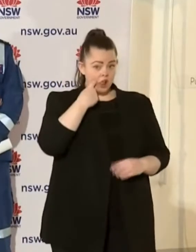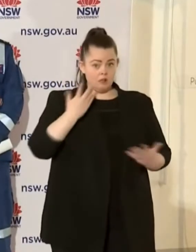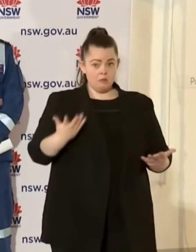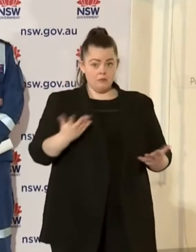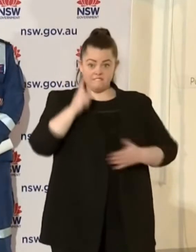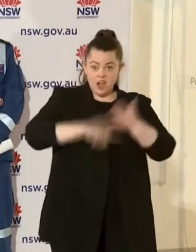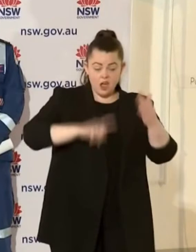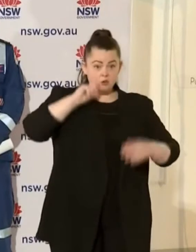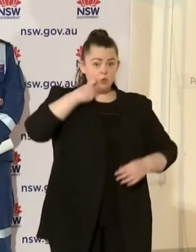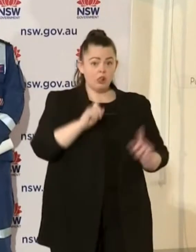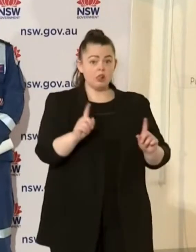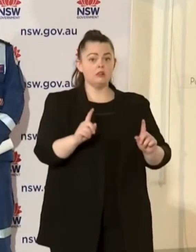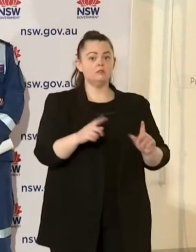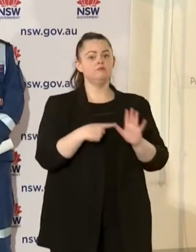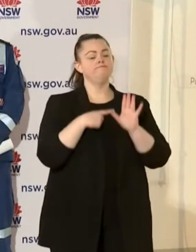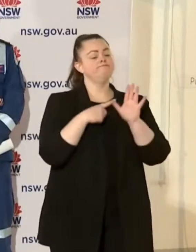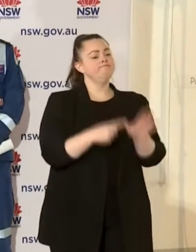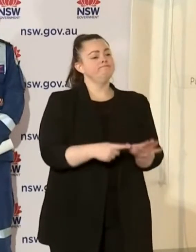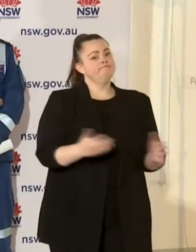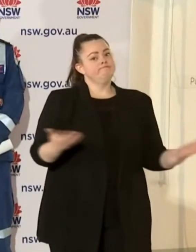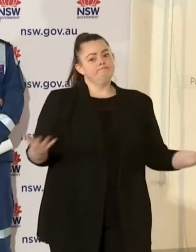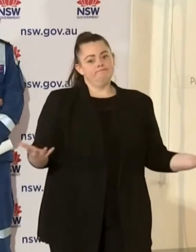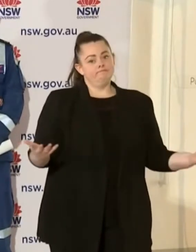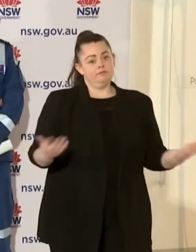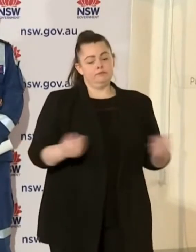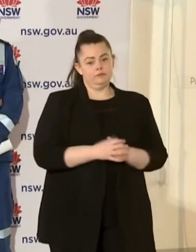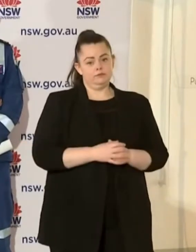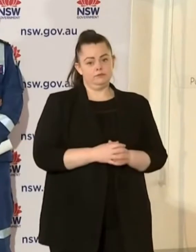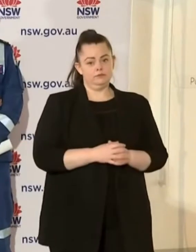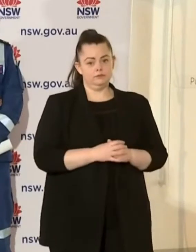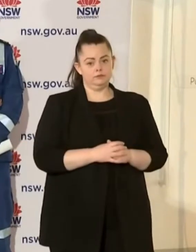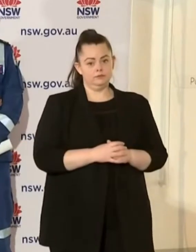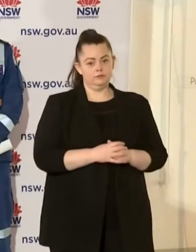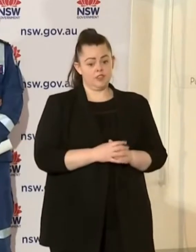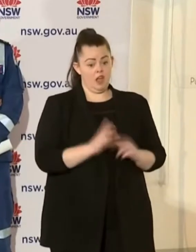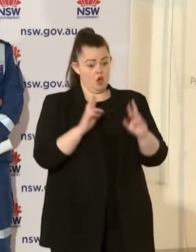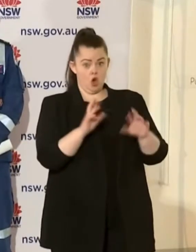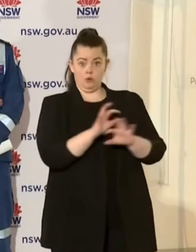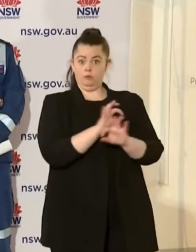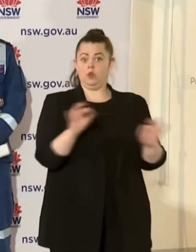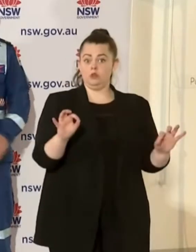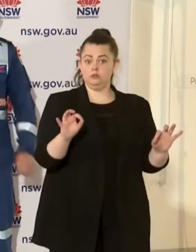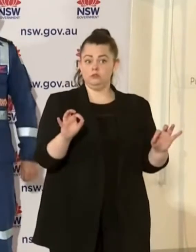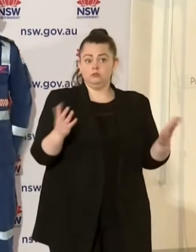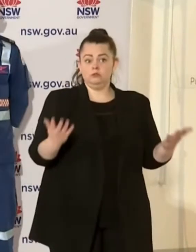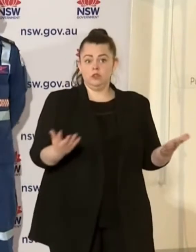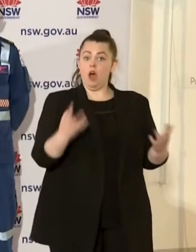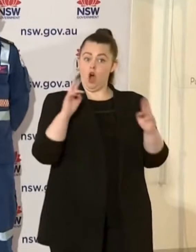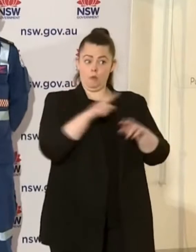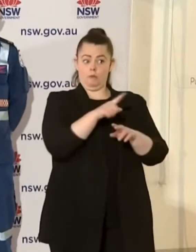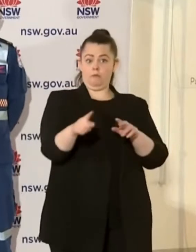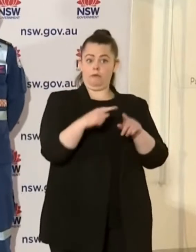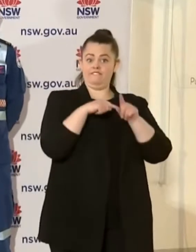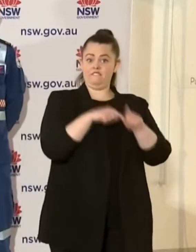to have these health rules. I, as Health Minister, I'm saddened, to be honest, that I have to sign off on health rules, but we're in a